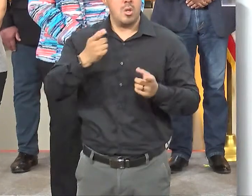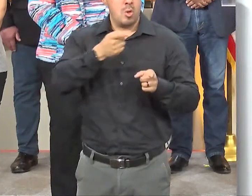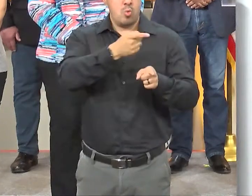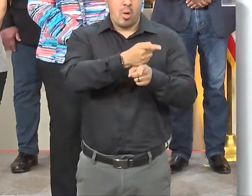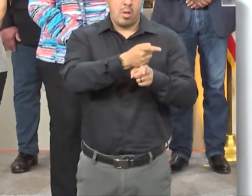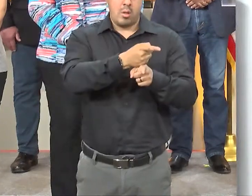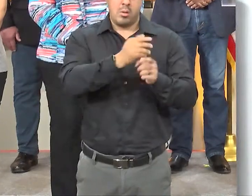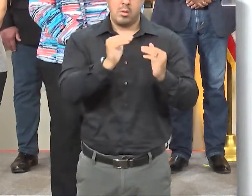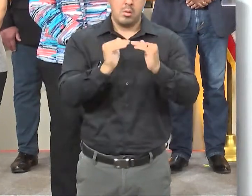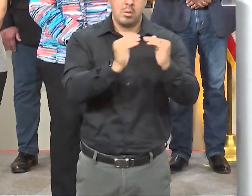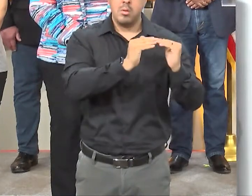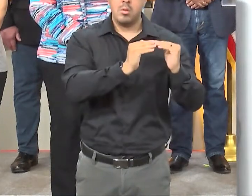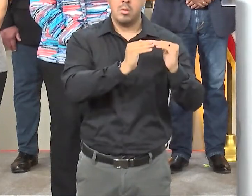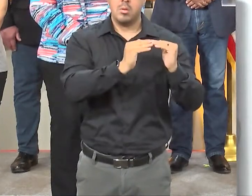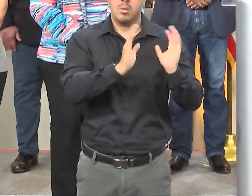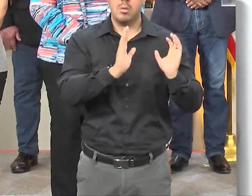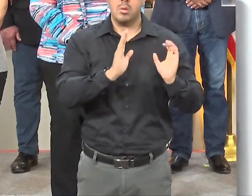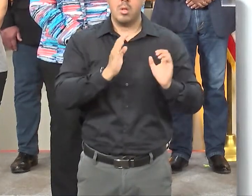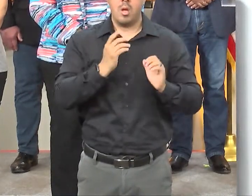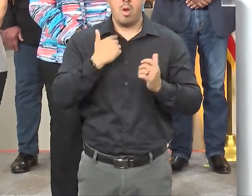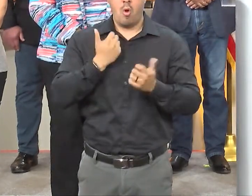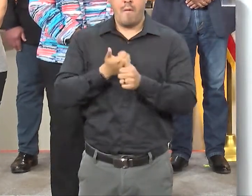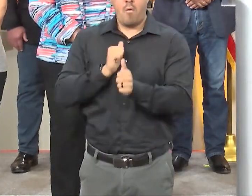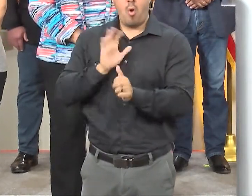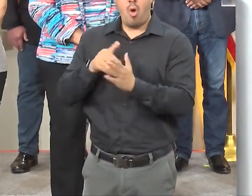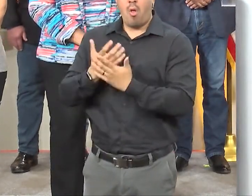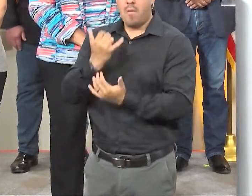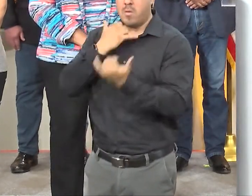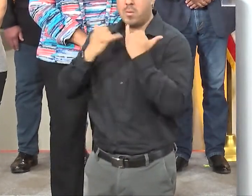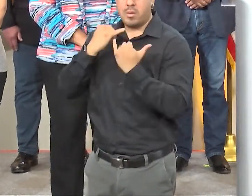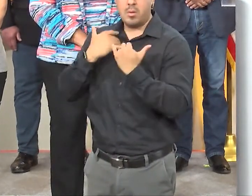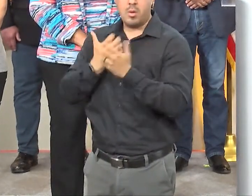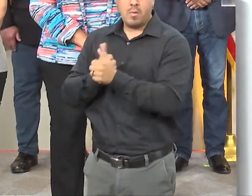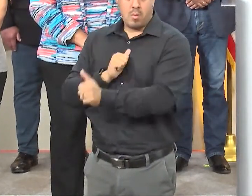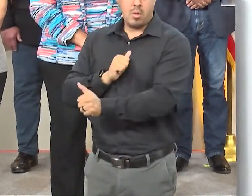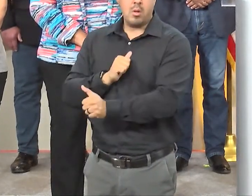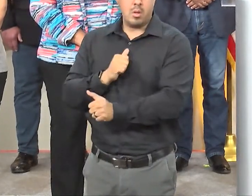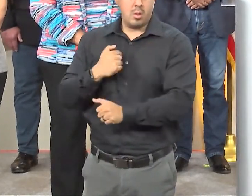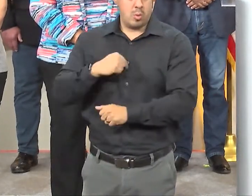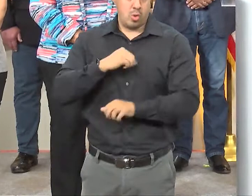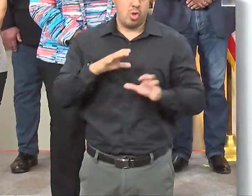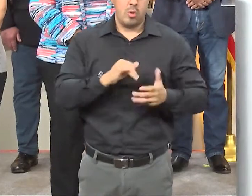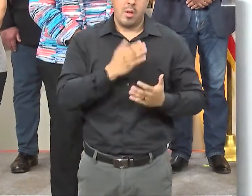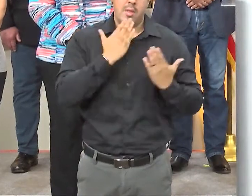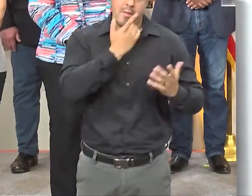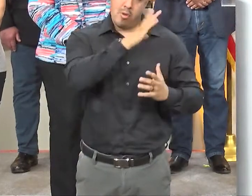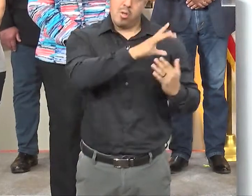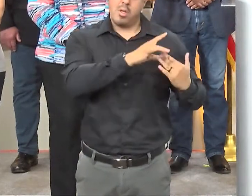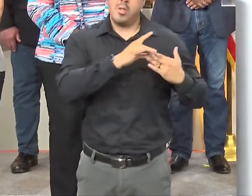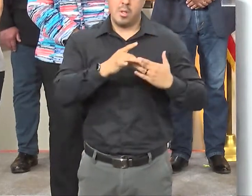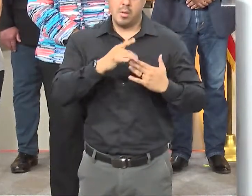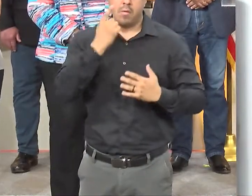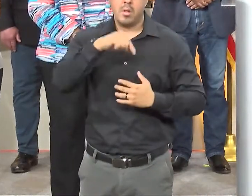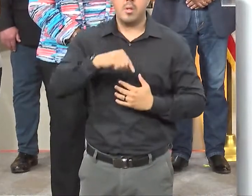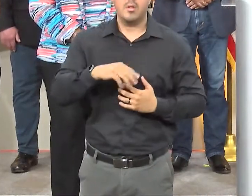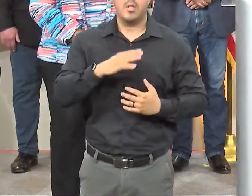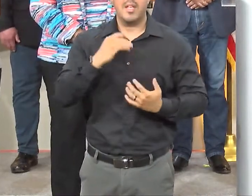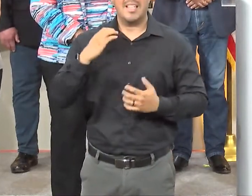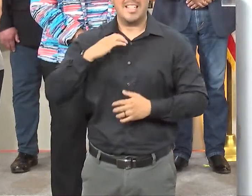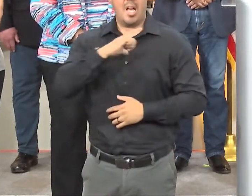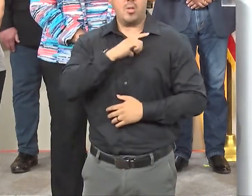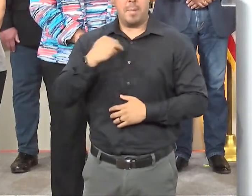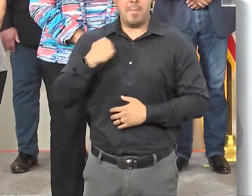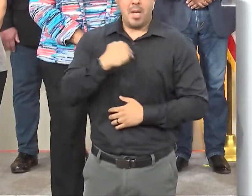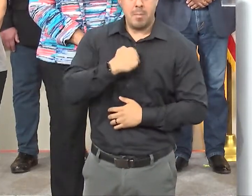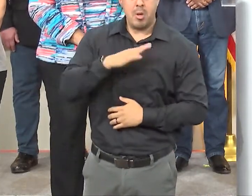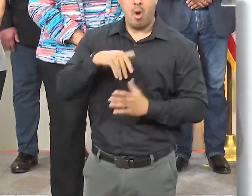right, and when we get a chance to avoid wrong, we do it, Mayor. Thank you for your leadership in this. Thank you, council members and